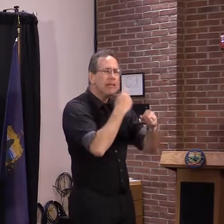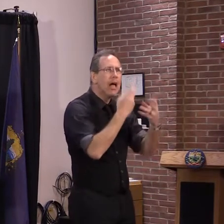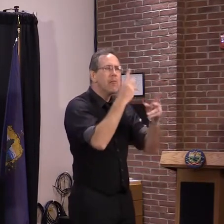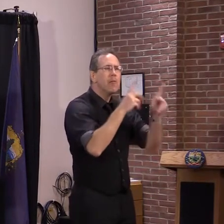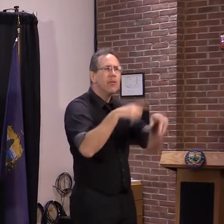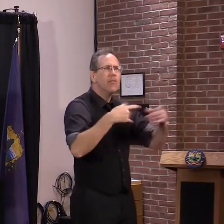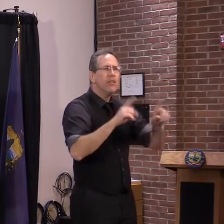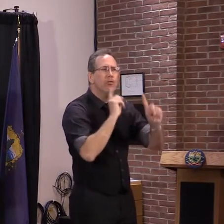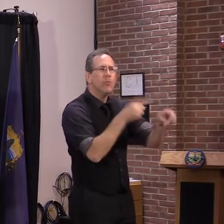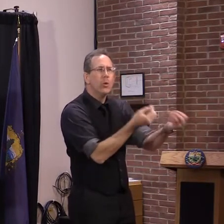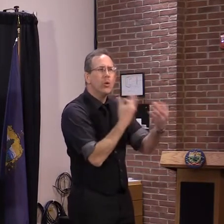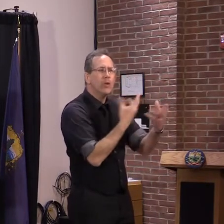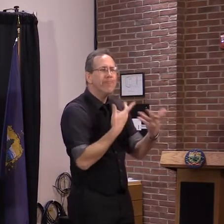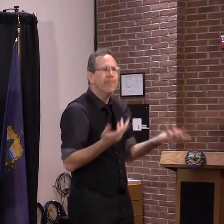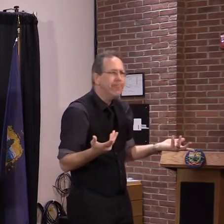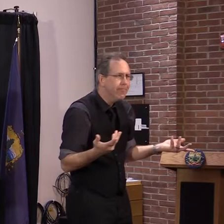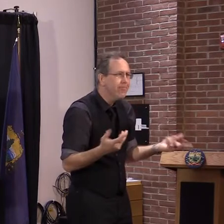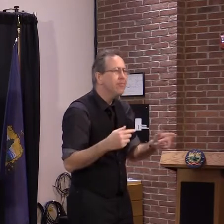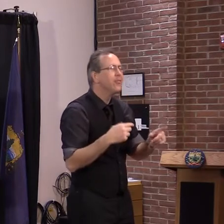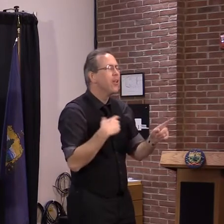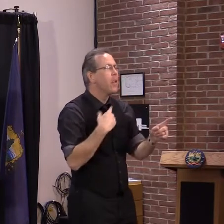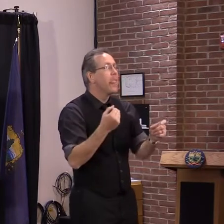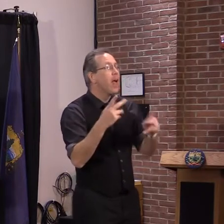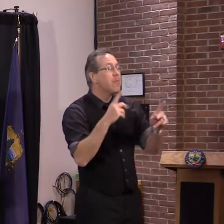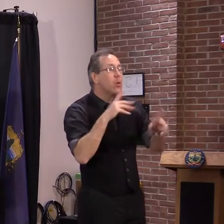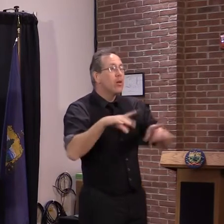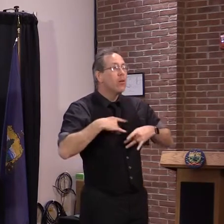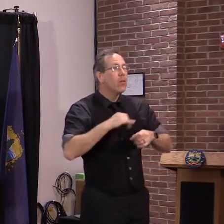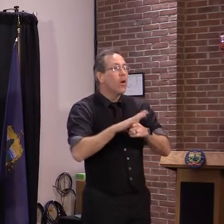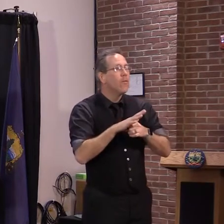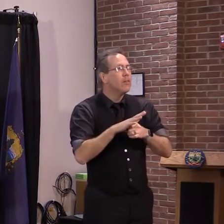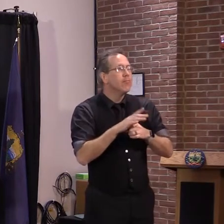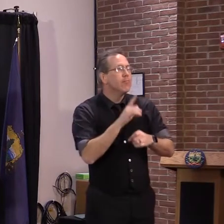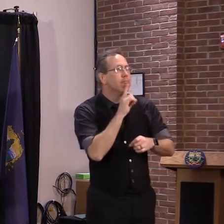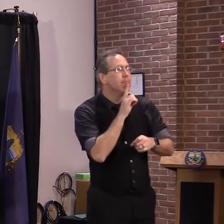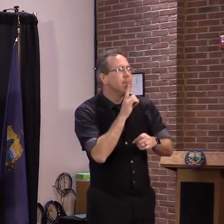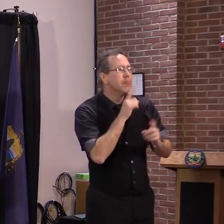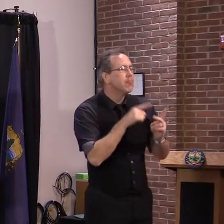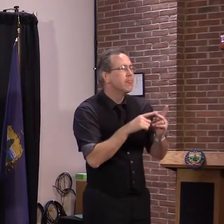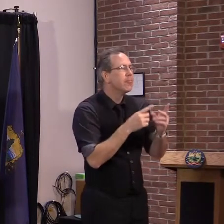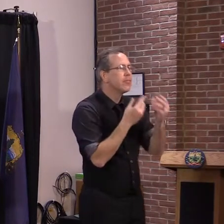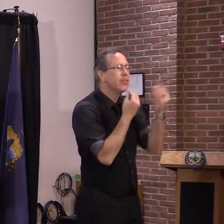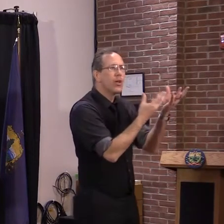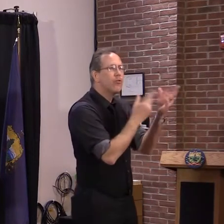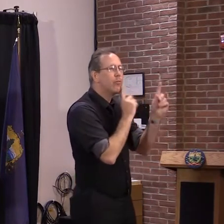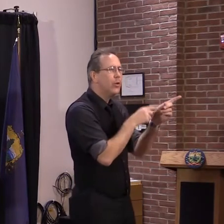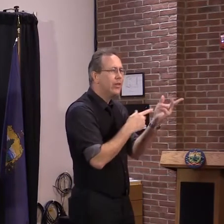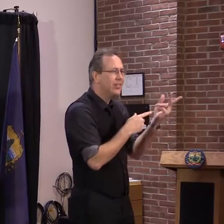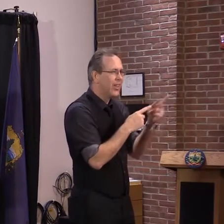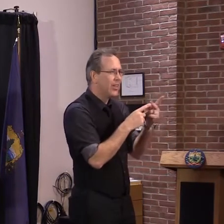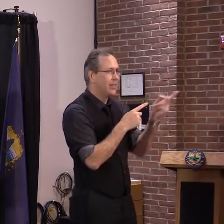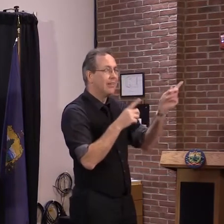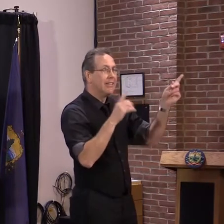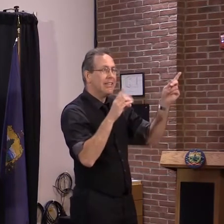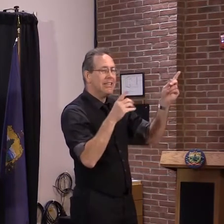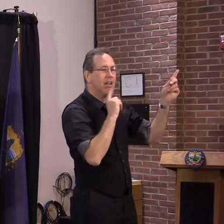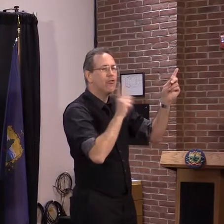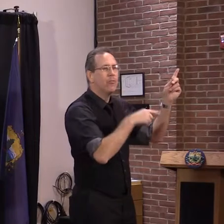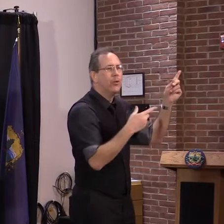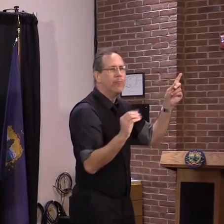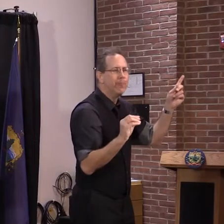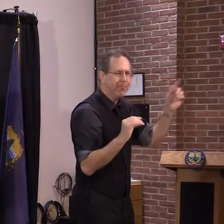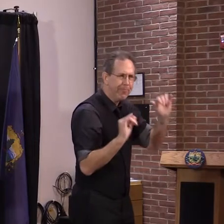our case dashboard because they are not among Vermont's case totals reported by the CDC. Thank